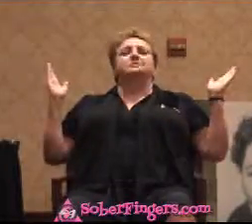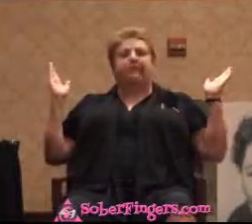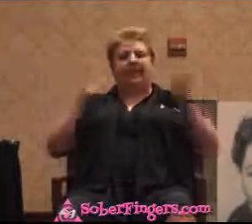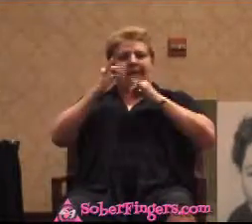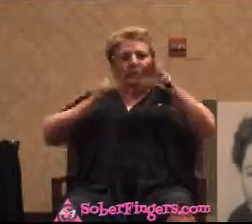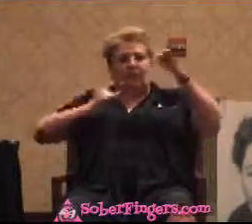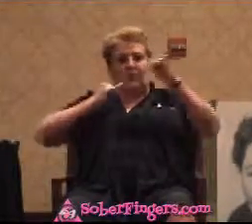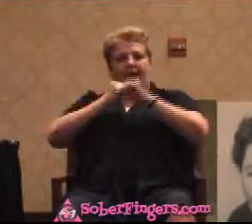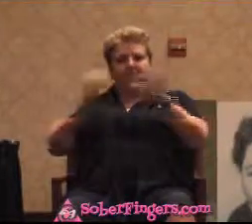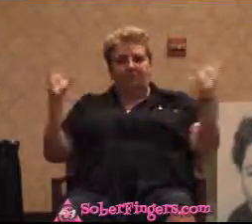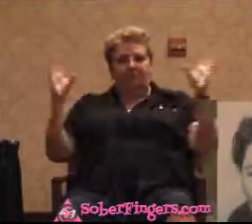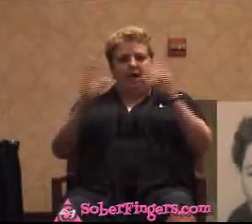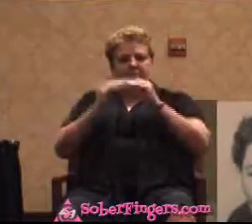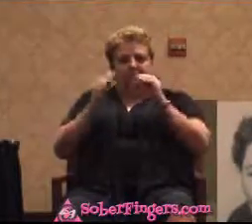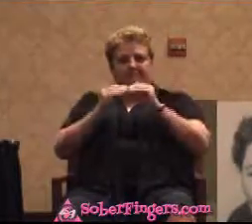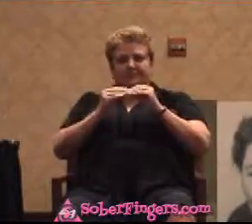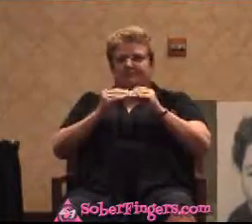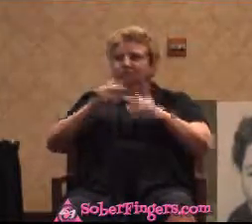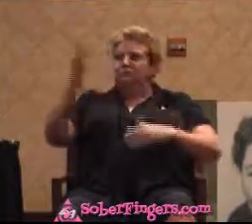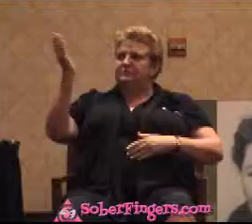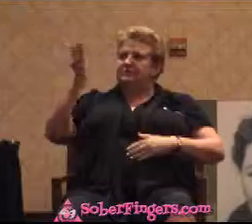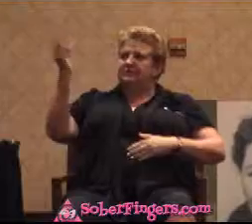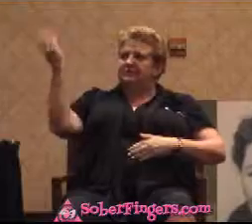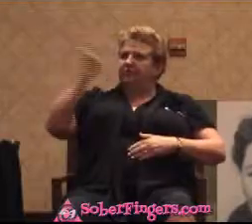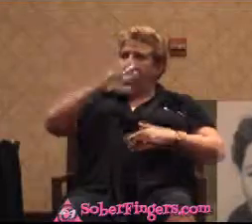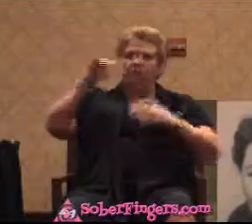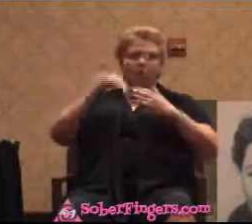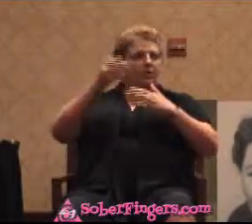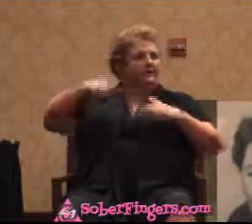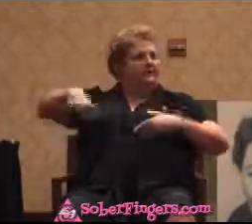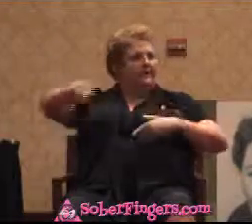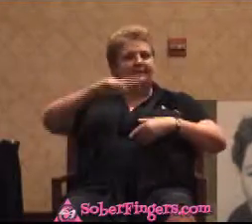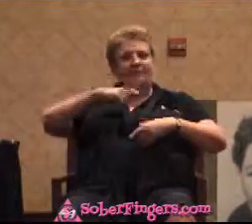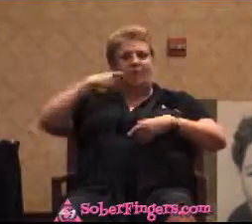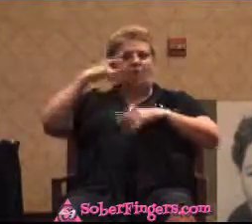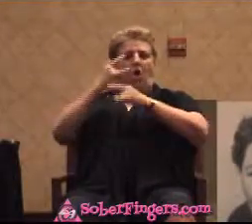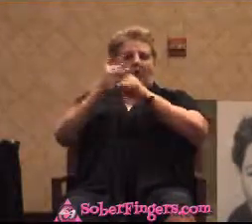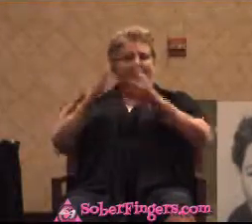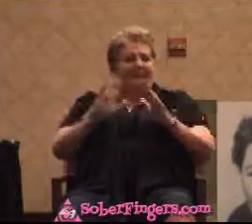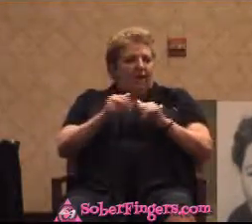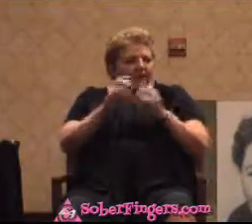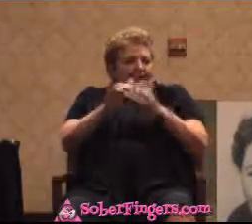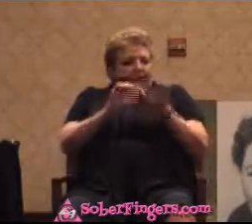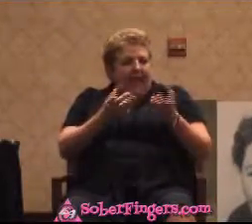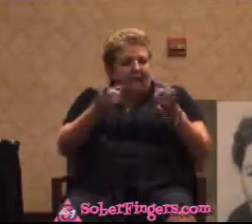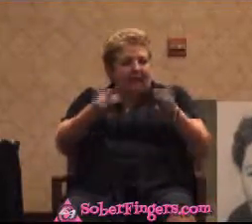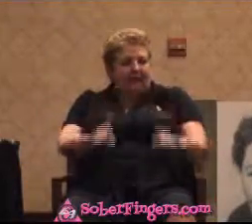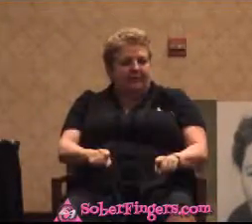to all these alcoholics? How does that happen? Well, there's one who has all